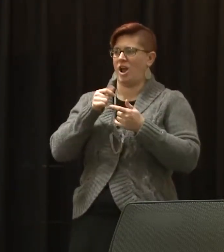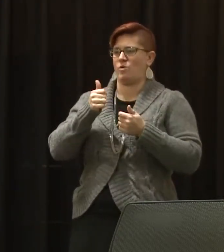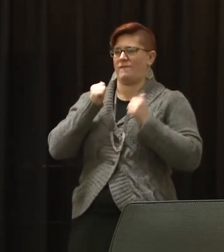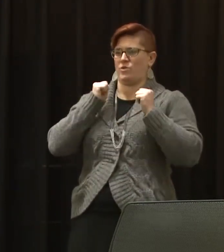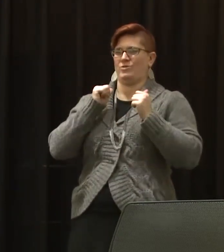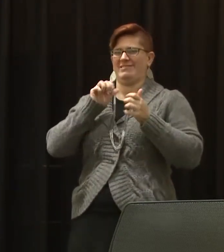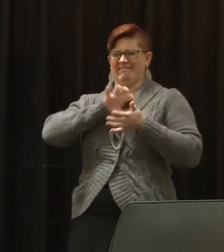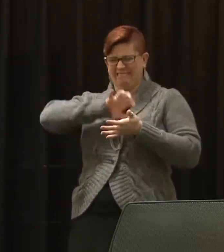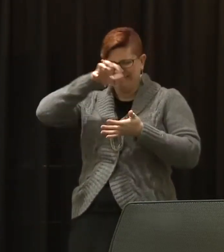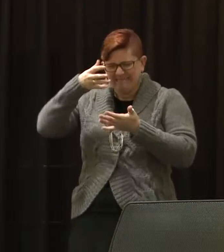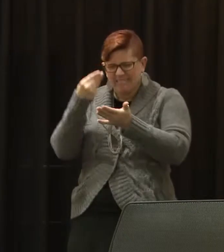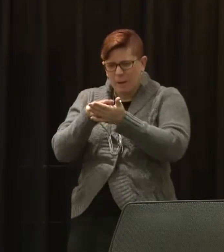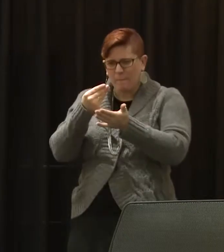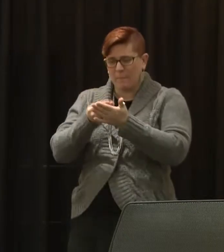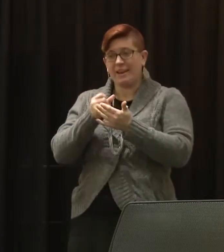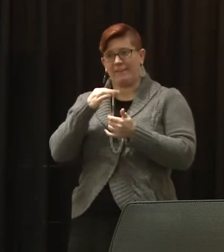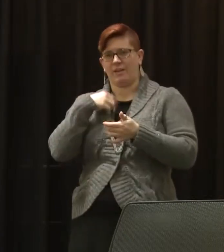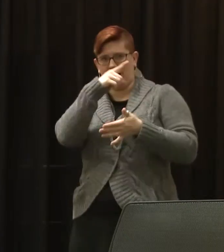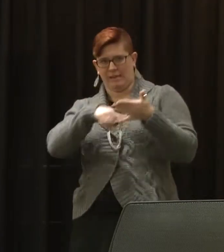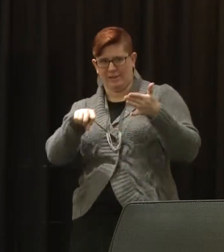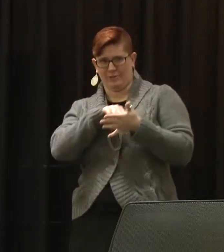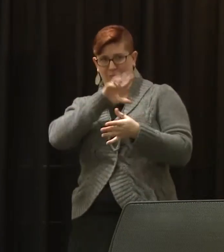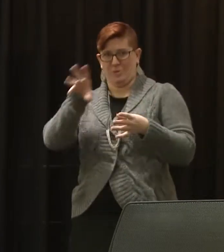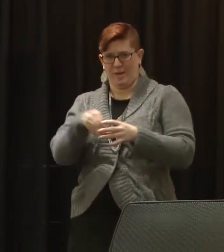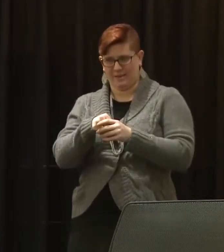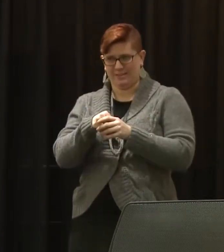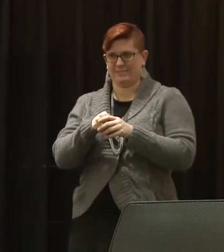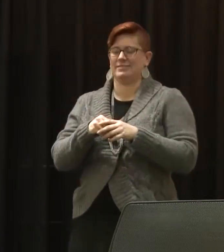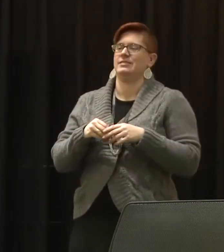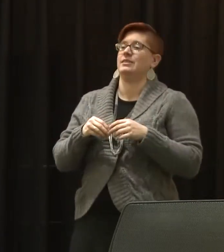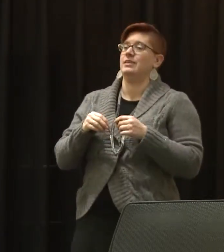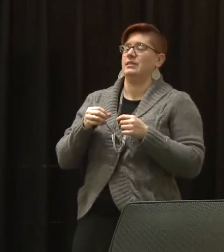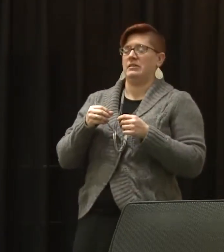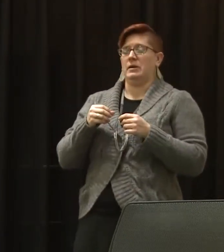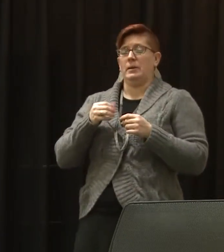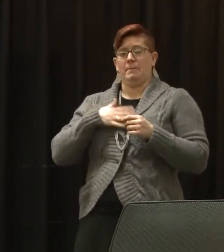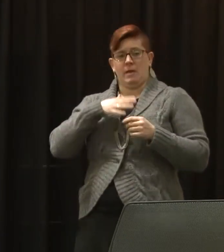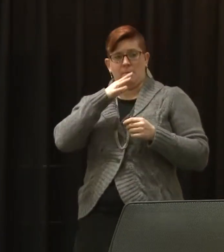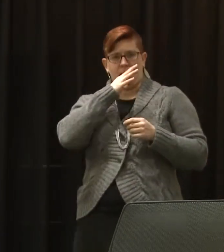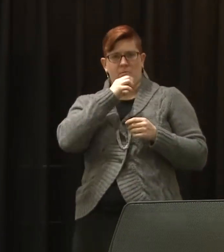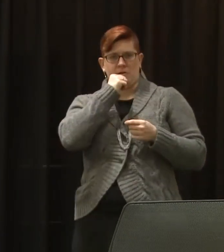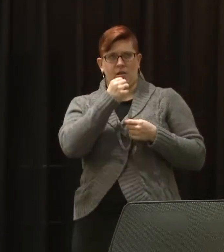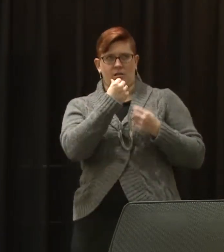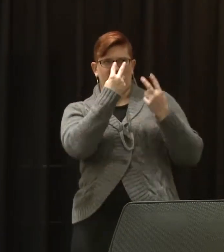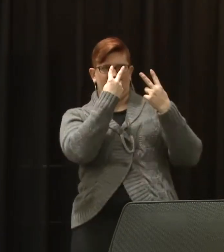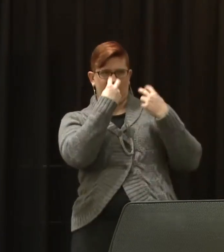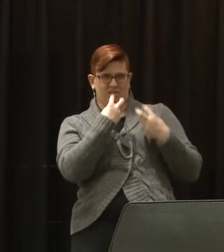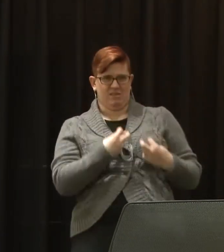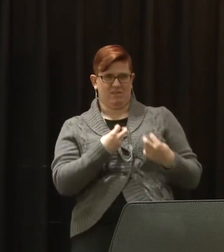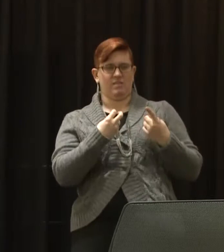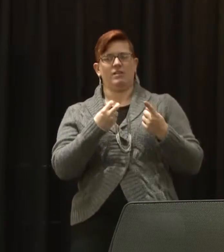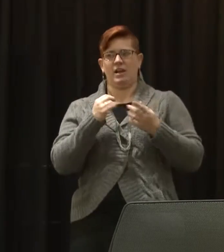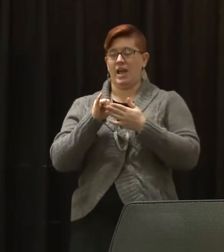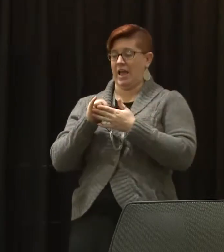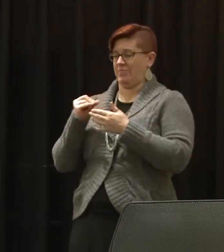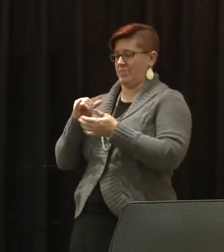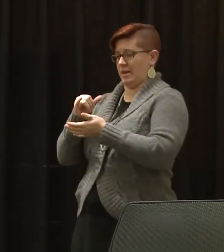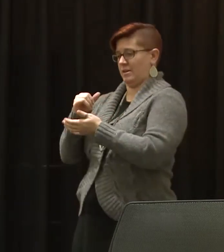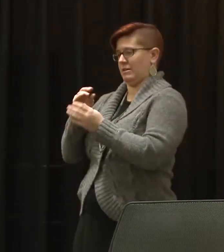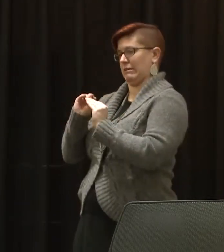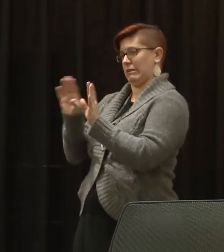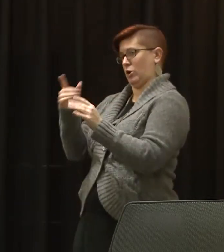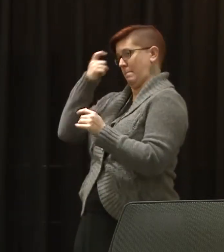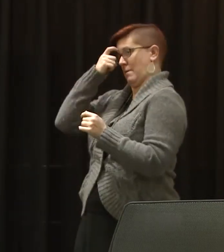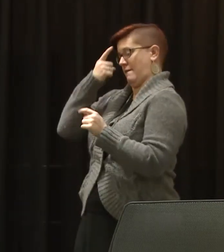the day before the wedding to call the whole thing off. The absence of my mother's critical eye and the clear mind medication provided